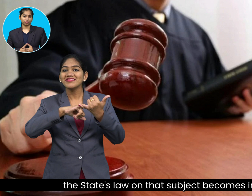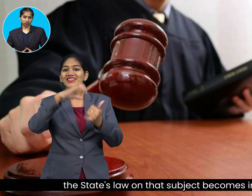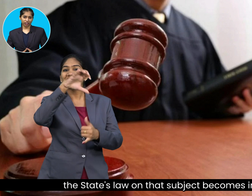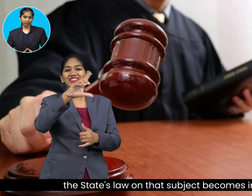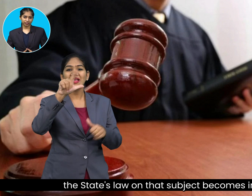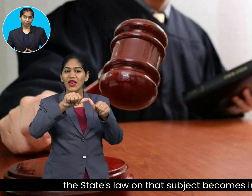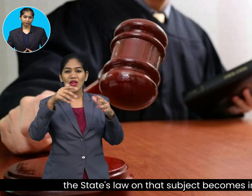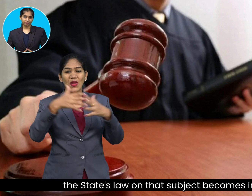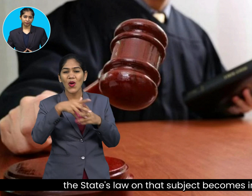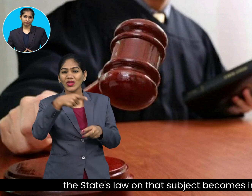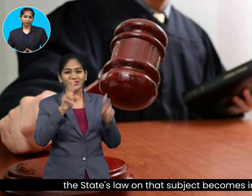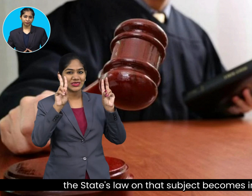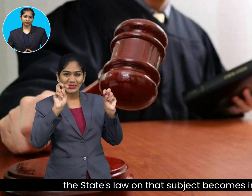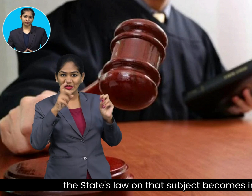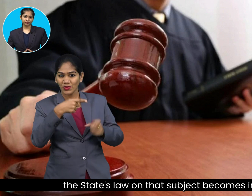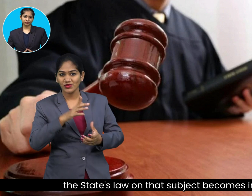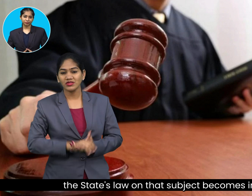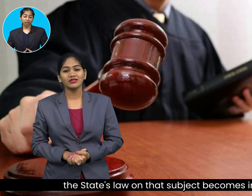that subject